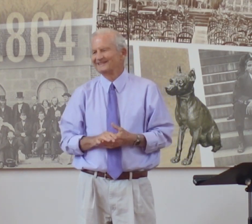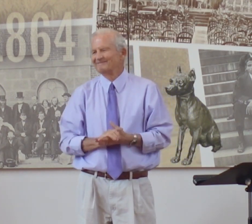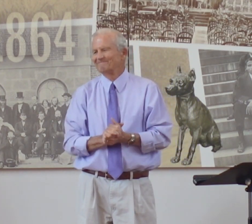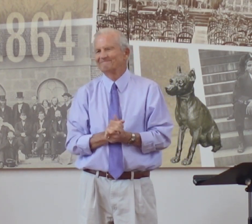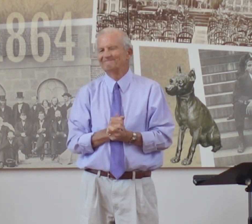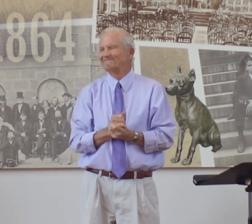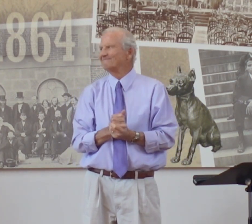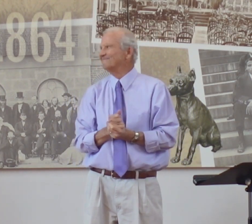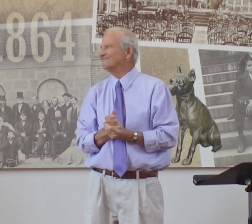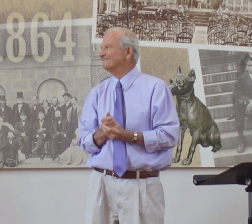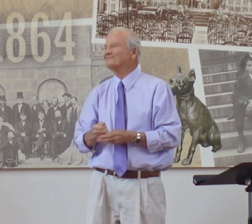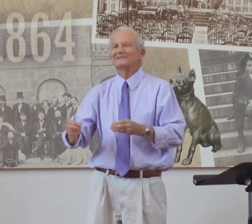her.